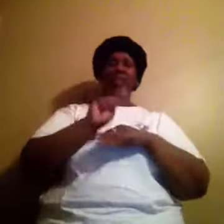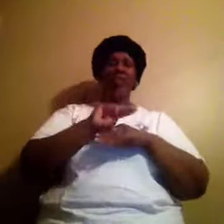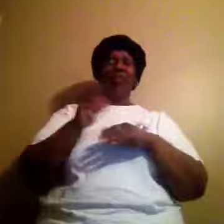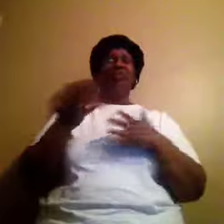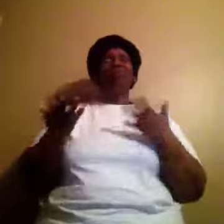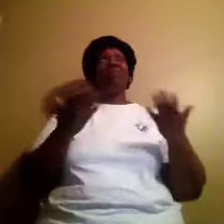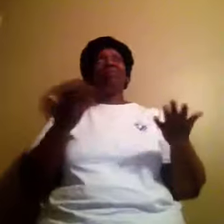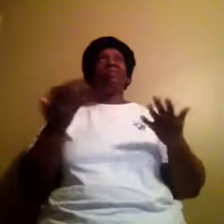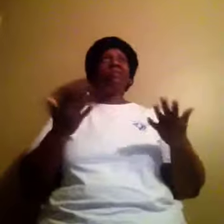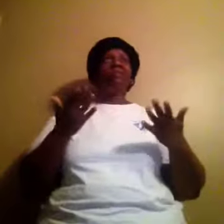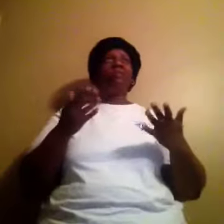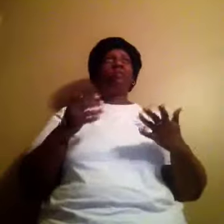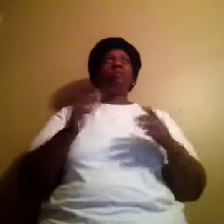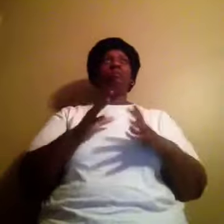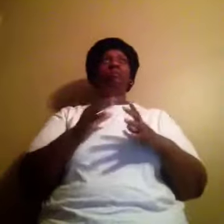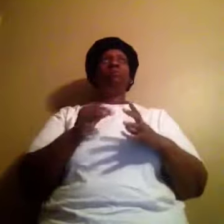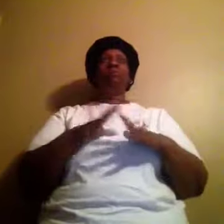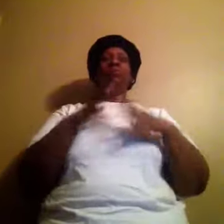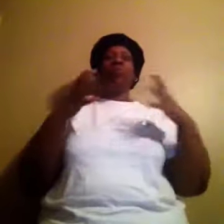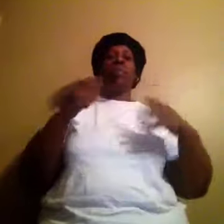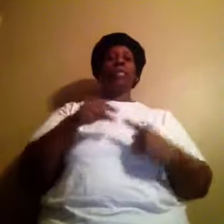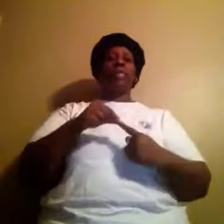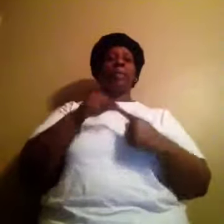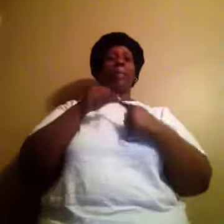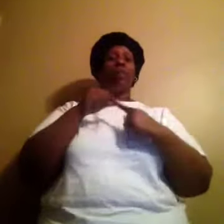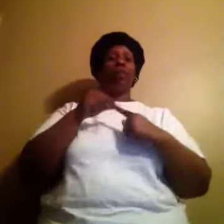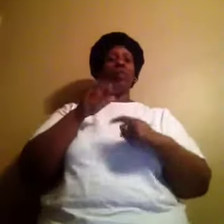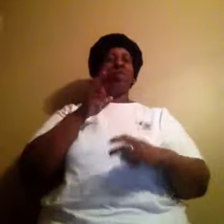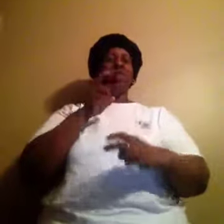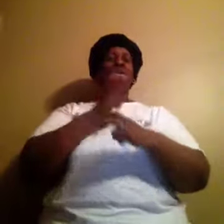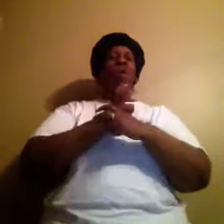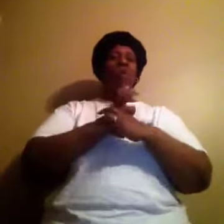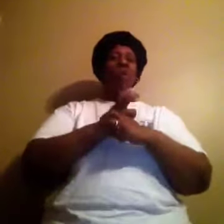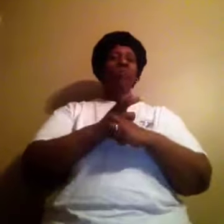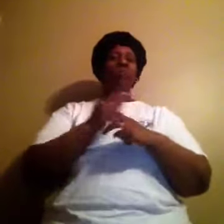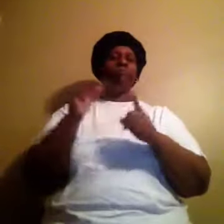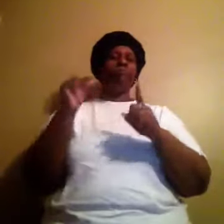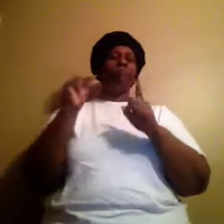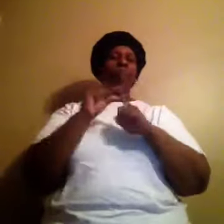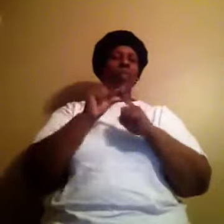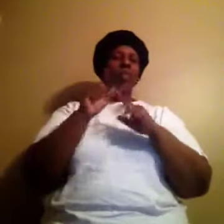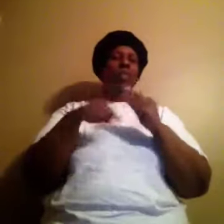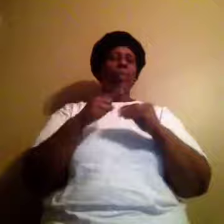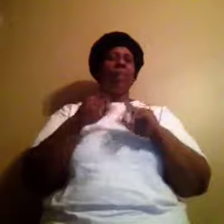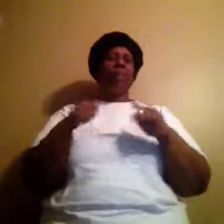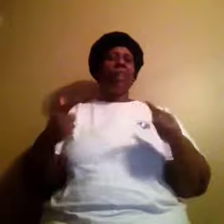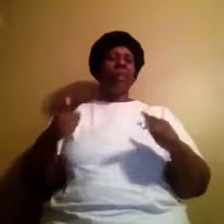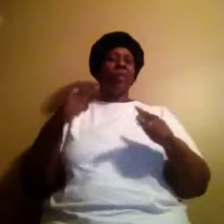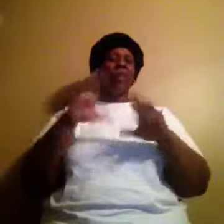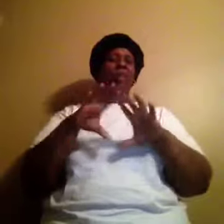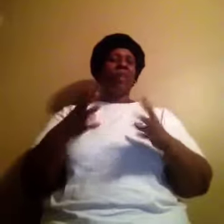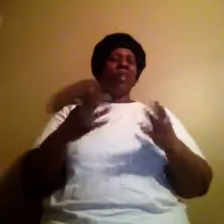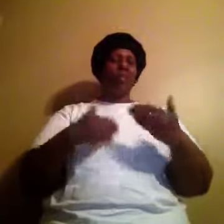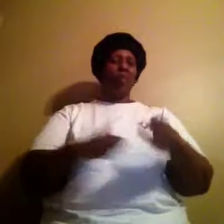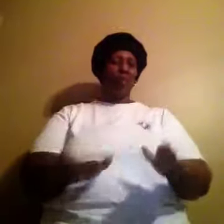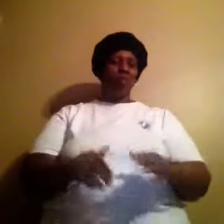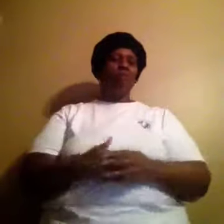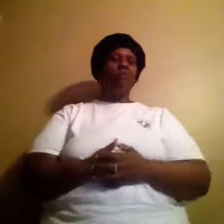many special terms about language in the classroom. But